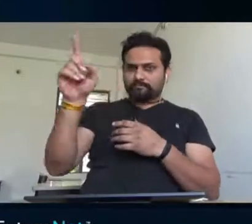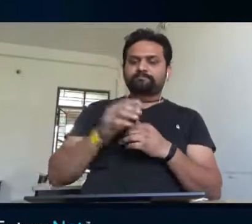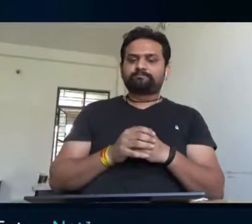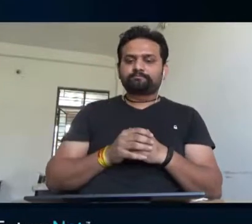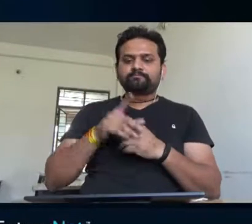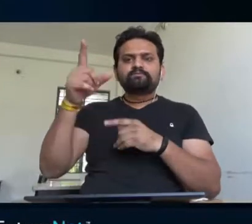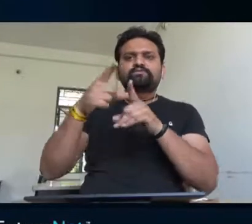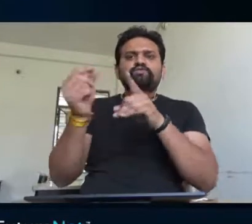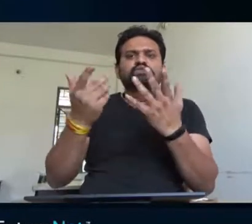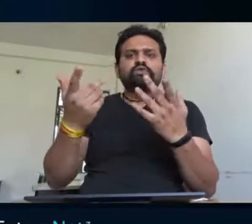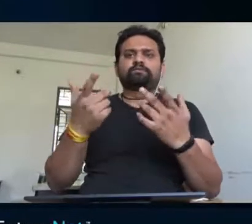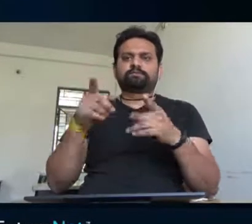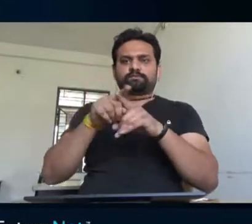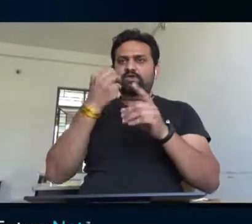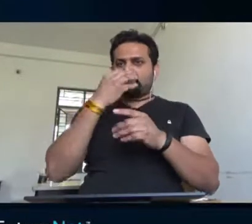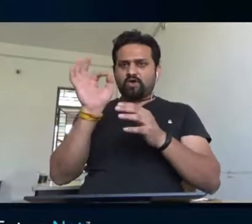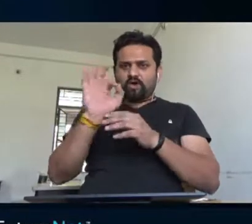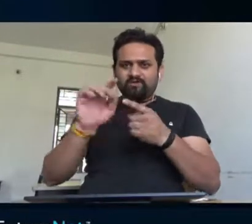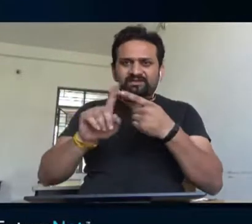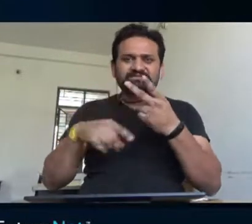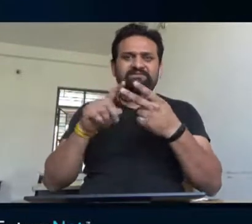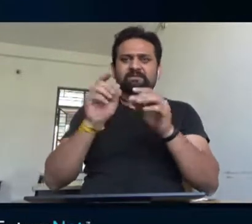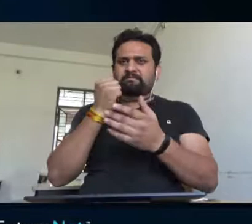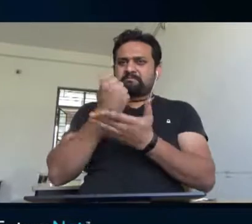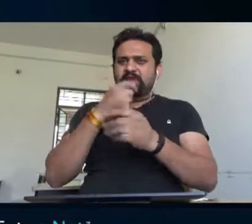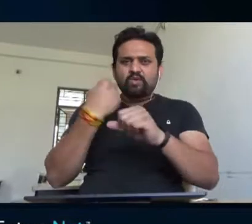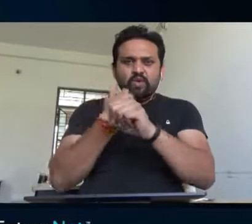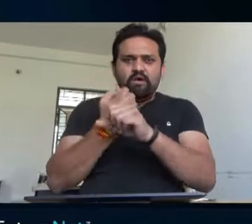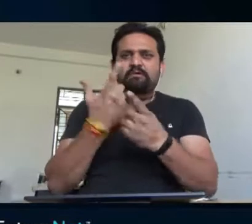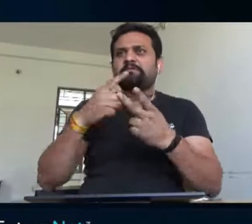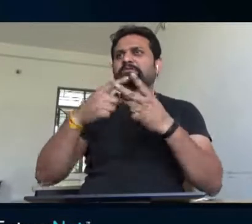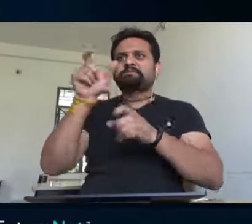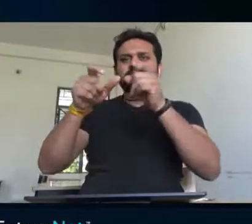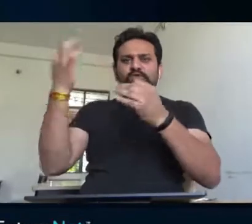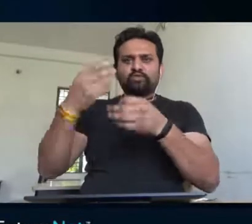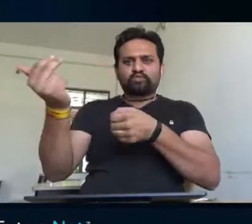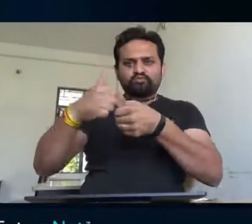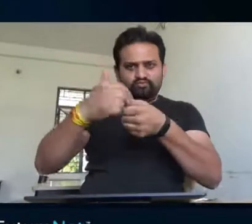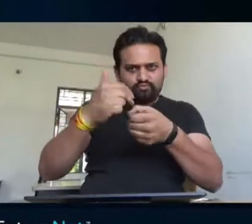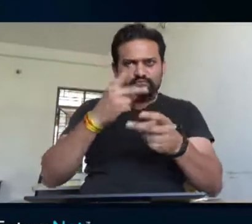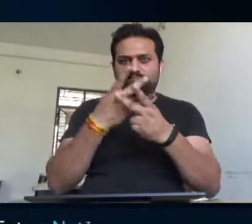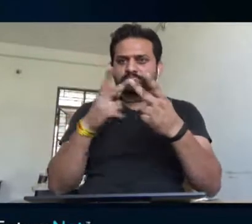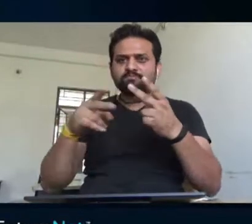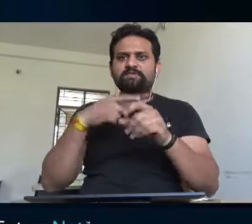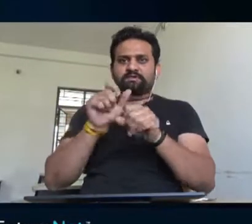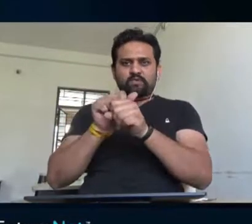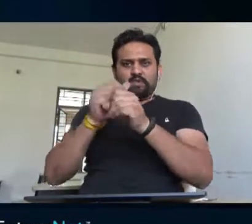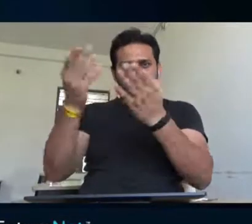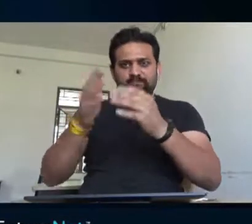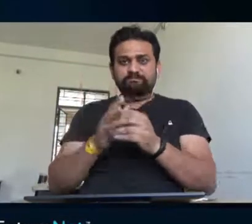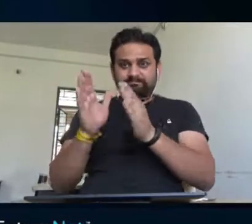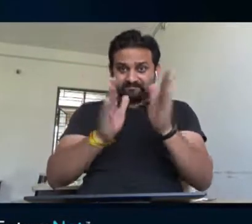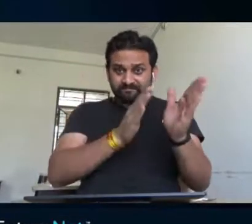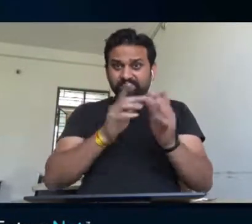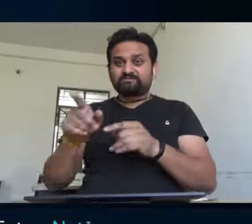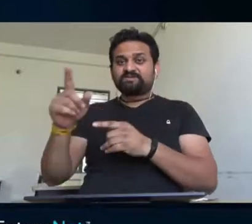doing there for the Hong Kong office, for the bank accounts, for the hiring new people, and so on and so on. And for our Chinese